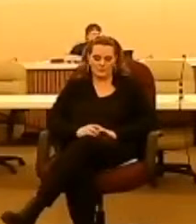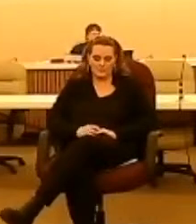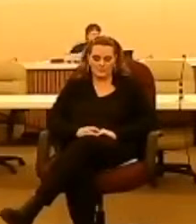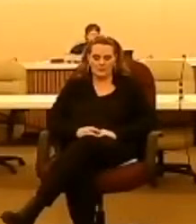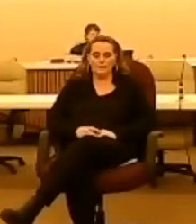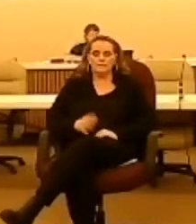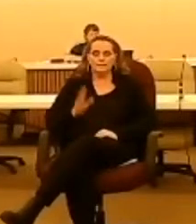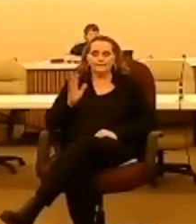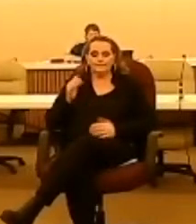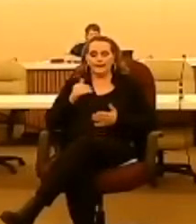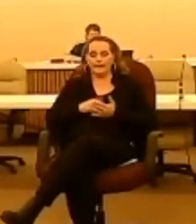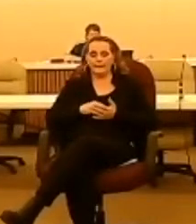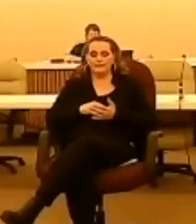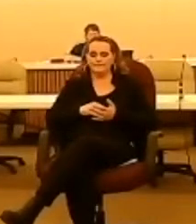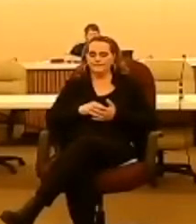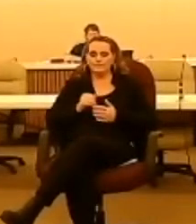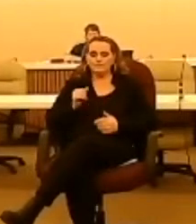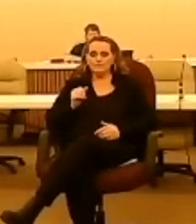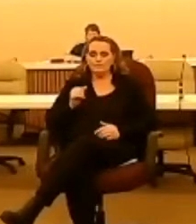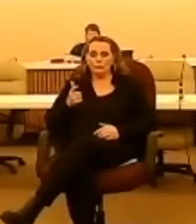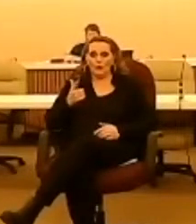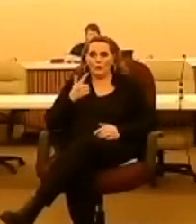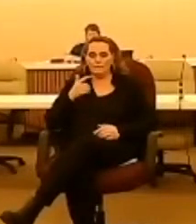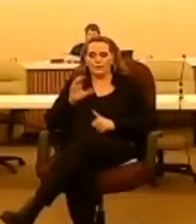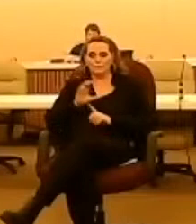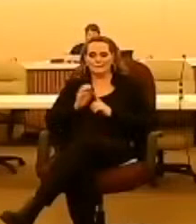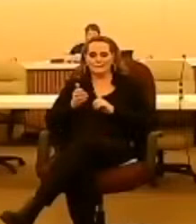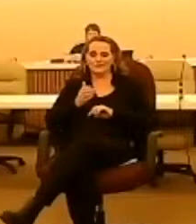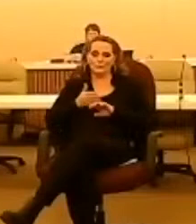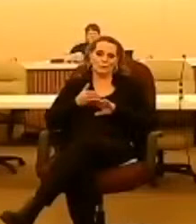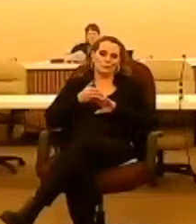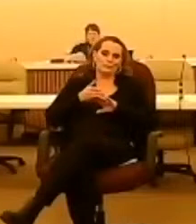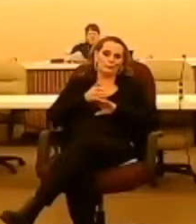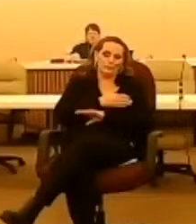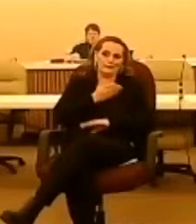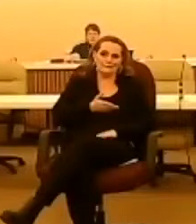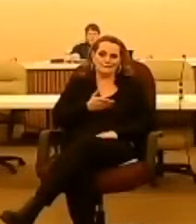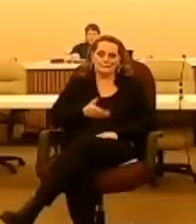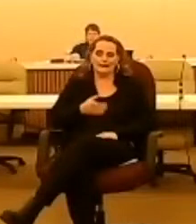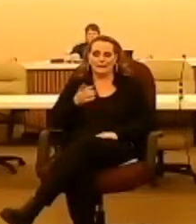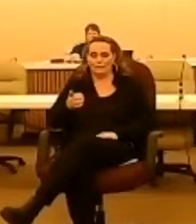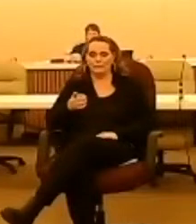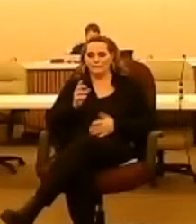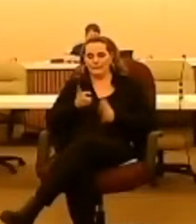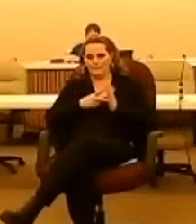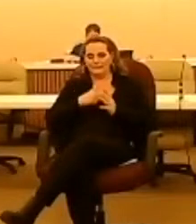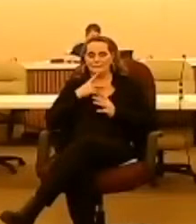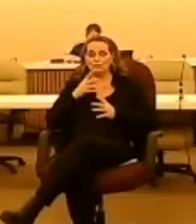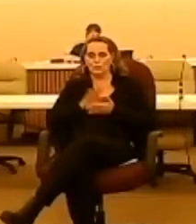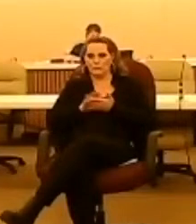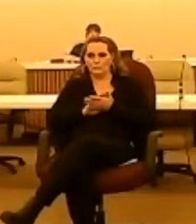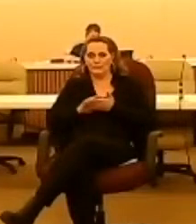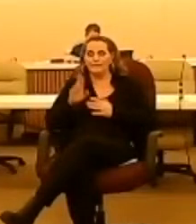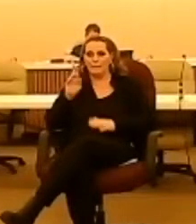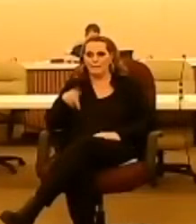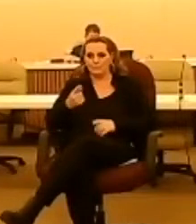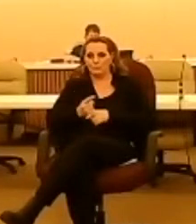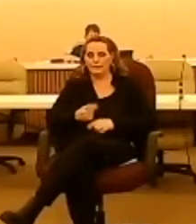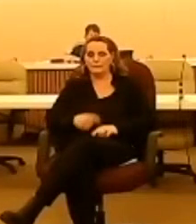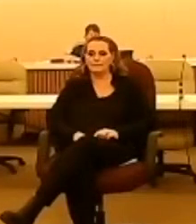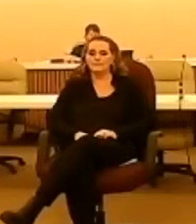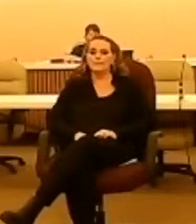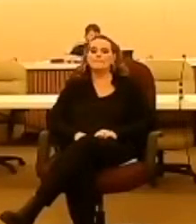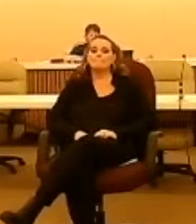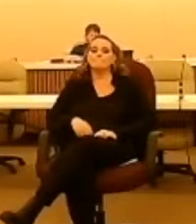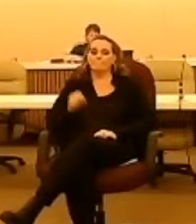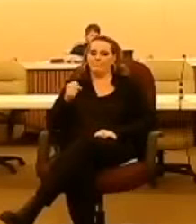But again, all of those conditions were pre-existing and you're effectively cleaning them up. Yes, we invest in a lot of